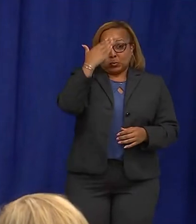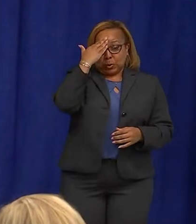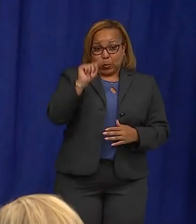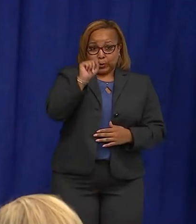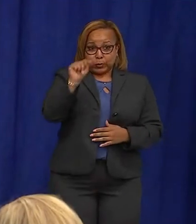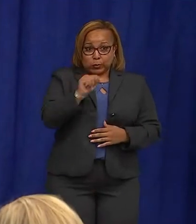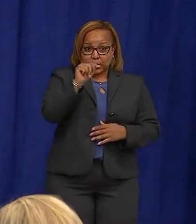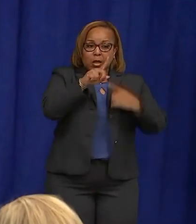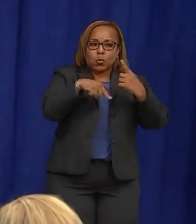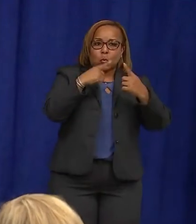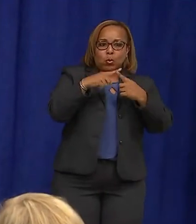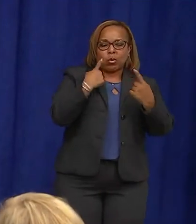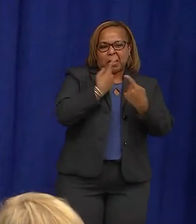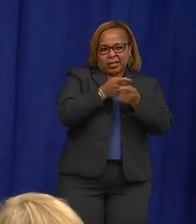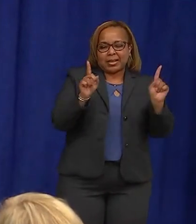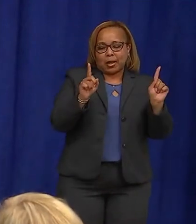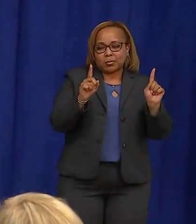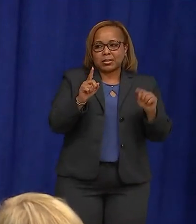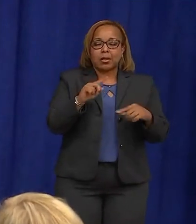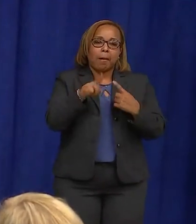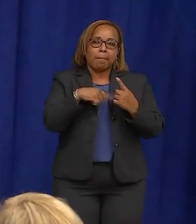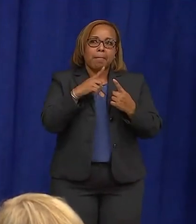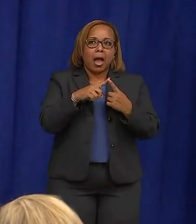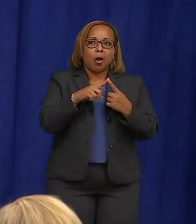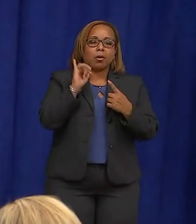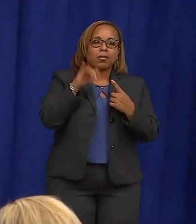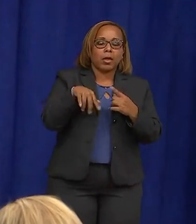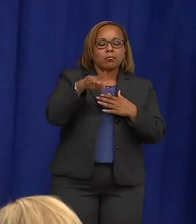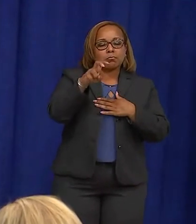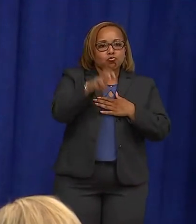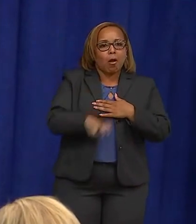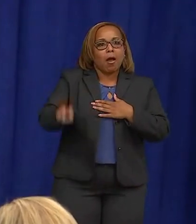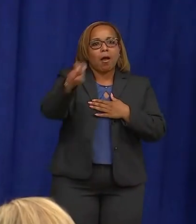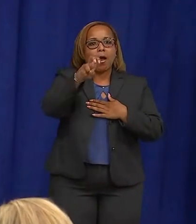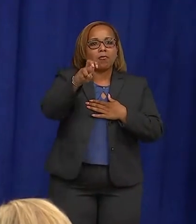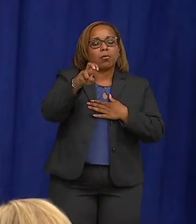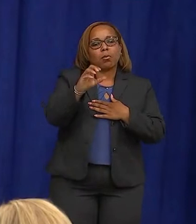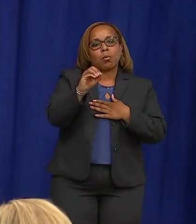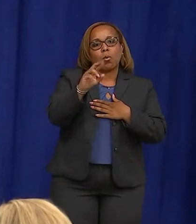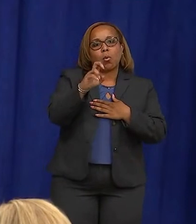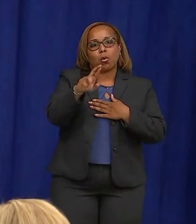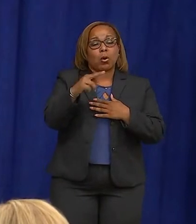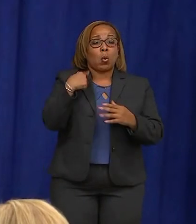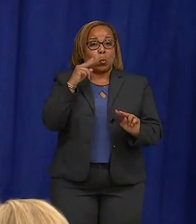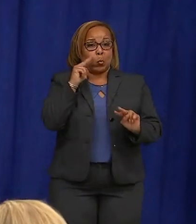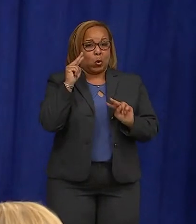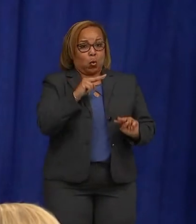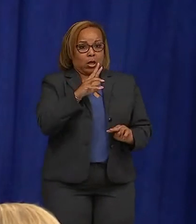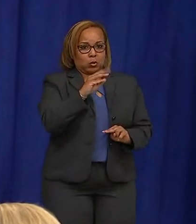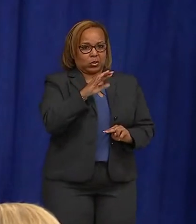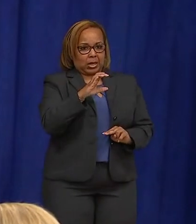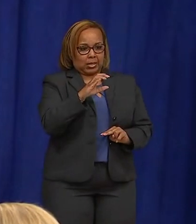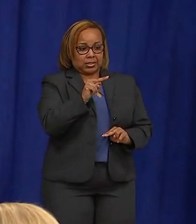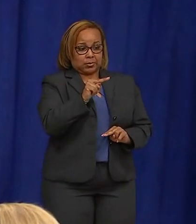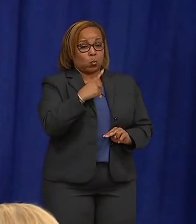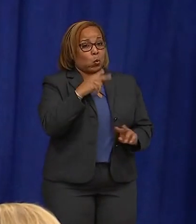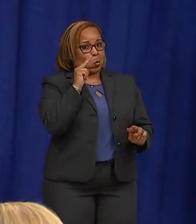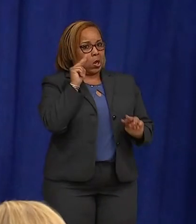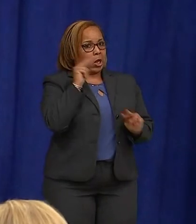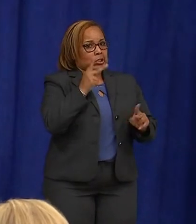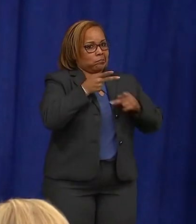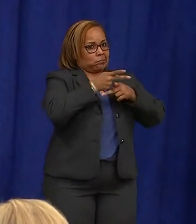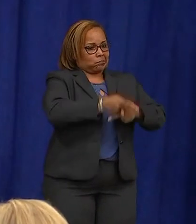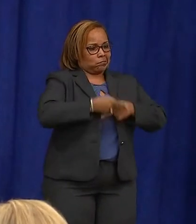on Tuesdays is when we make our announcements about the travel order. Certainly, we are watching Wisconsin with